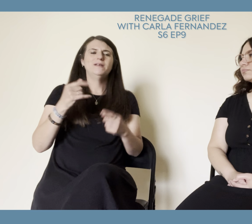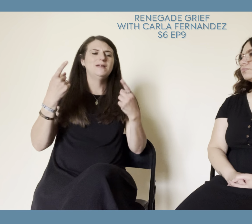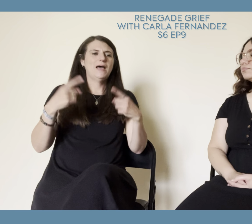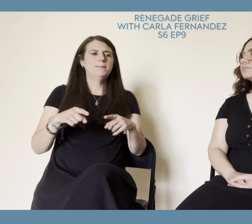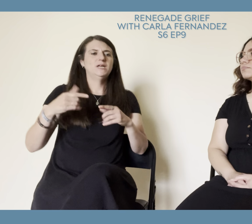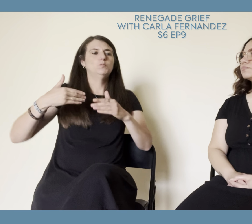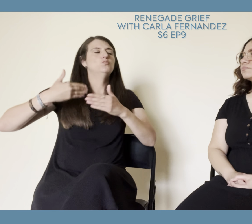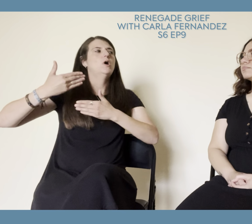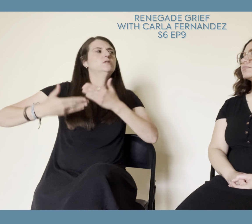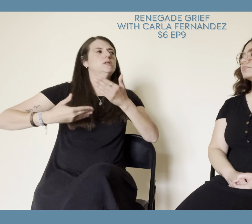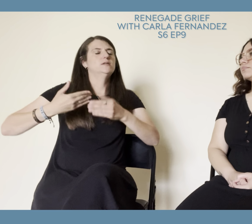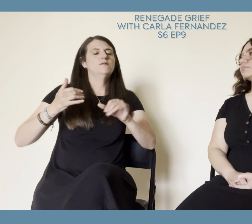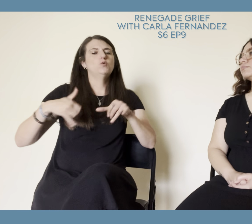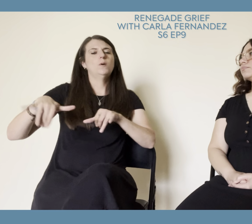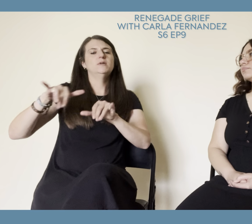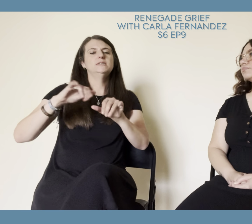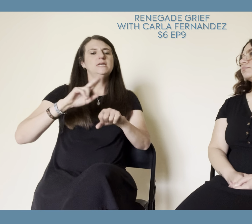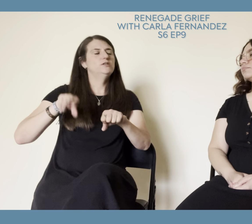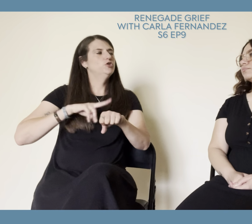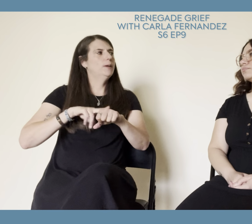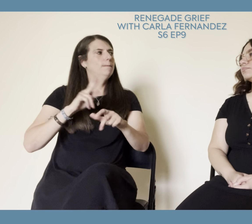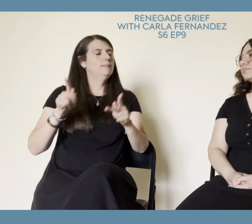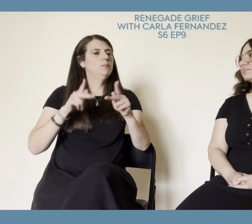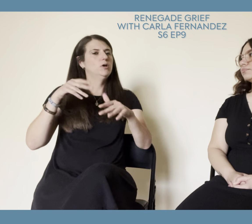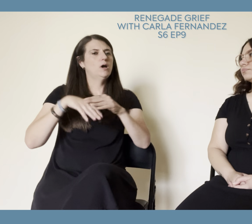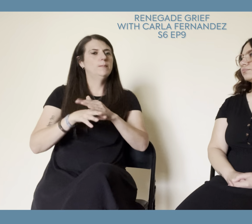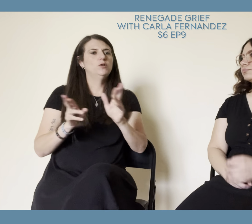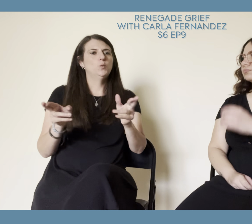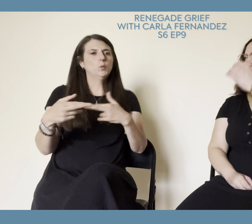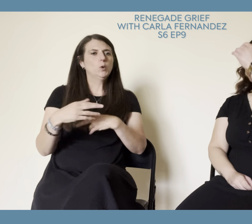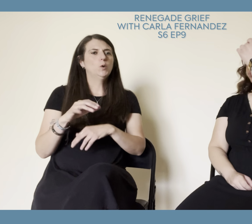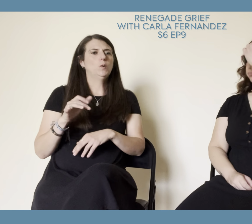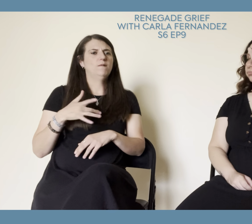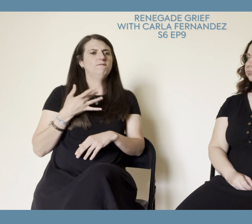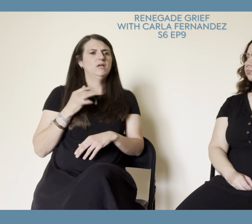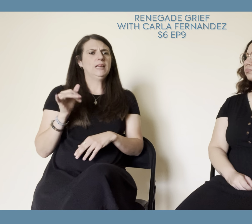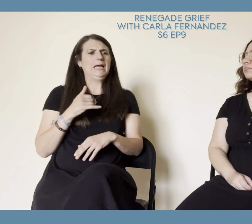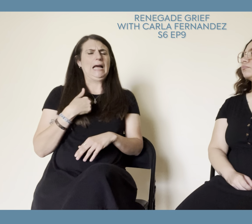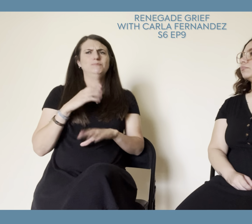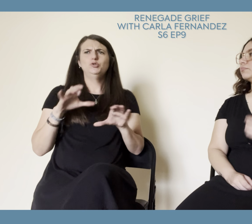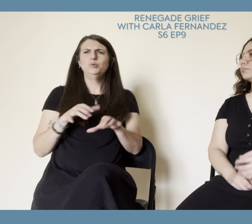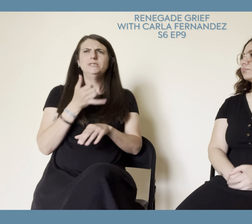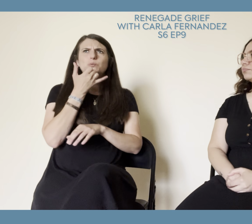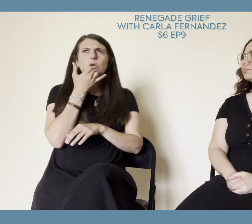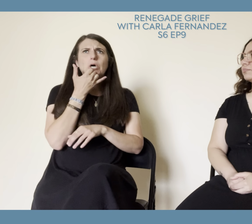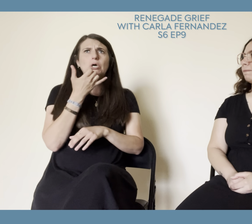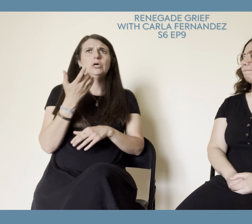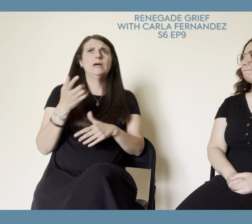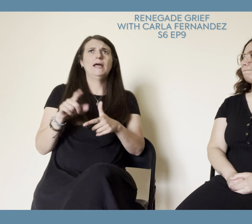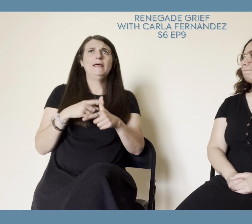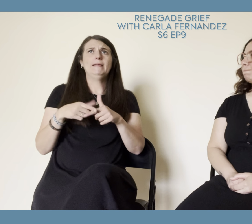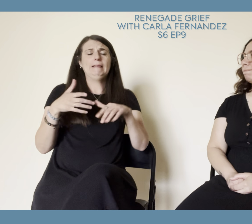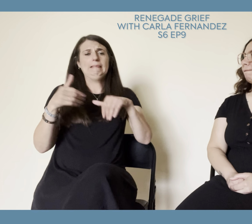of normalization, that people come into the room being like, I'm doing this wrong, and they leave a few hours later